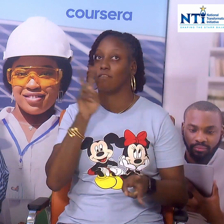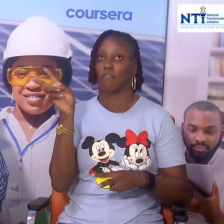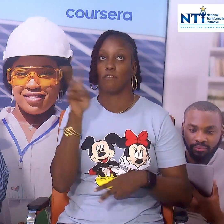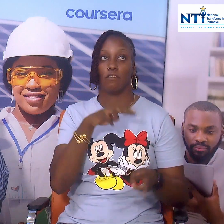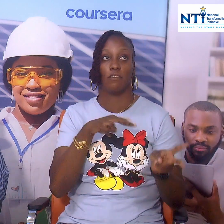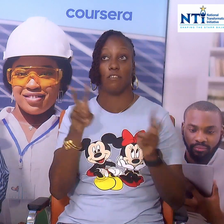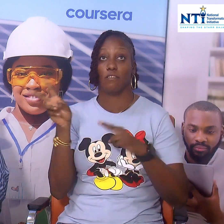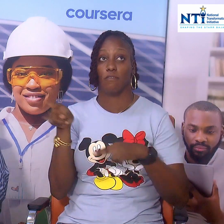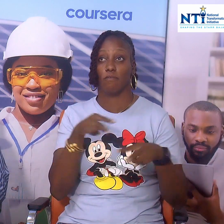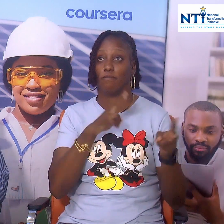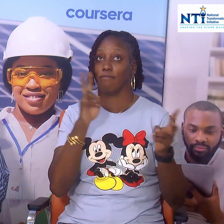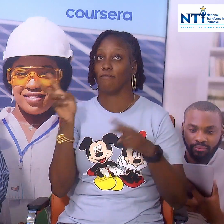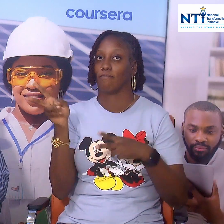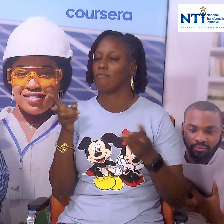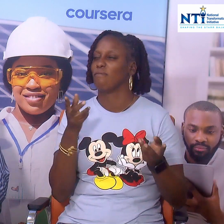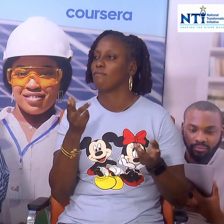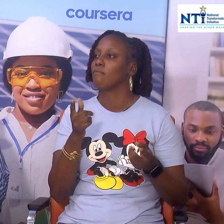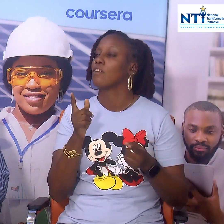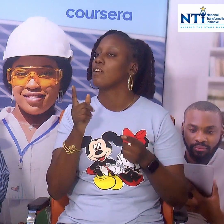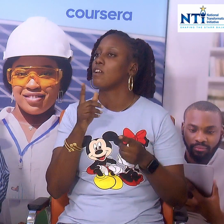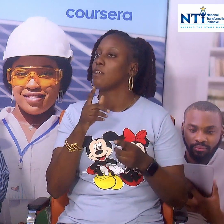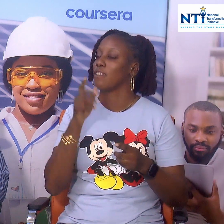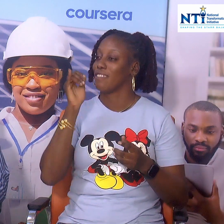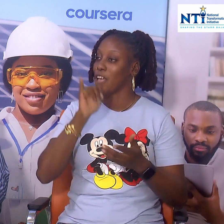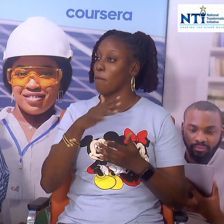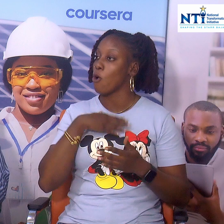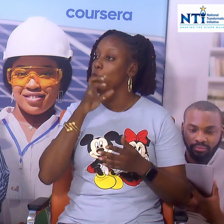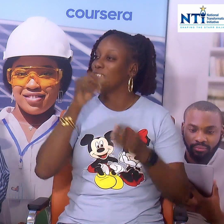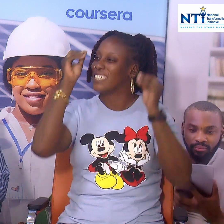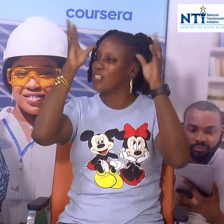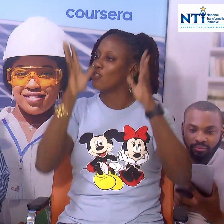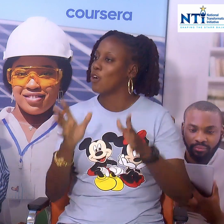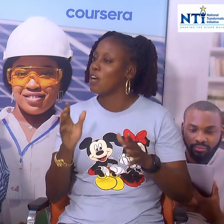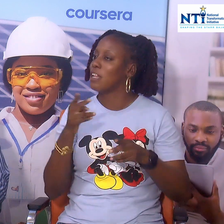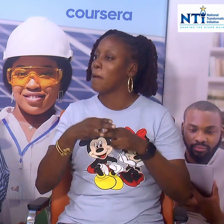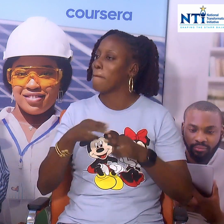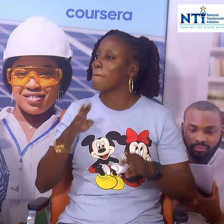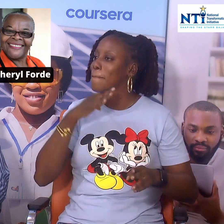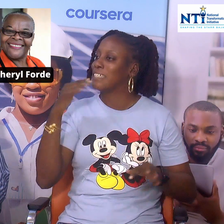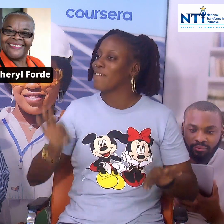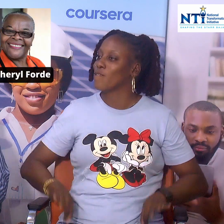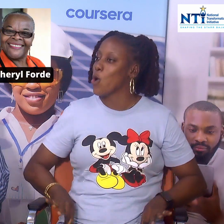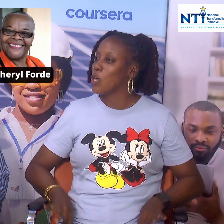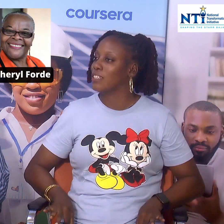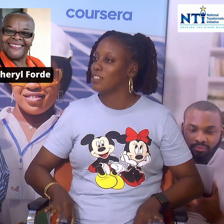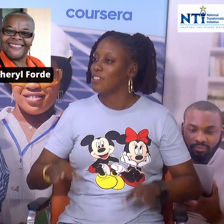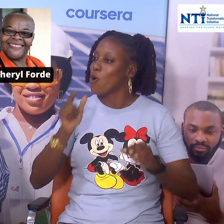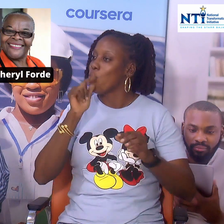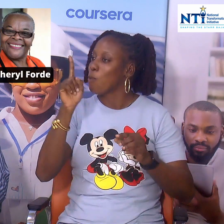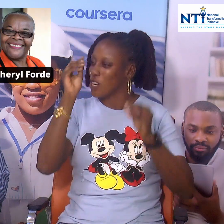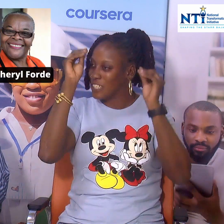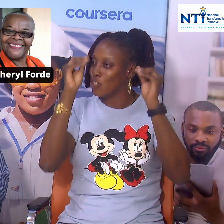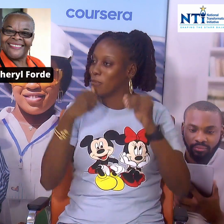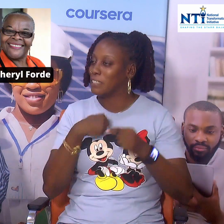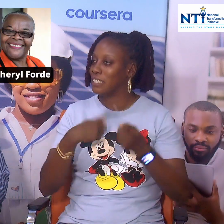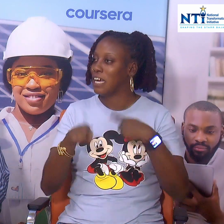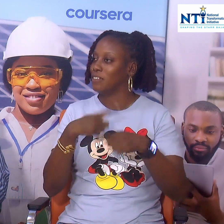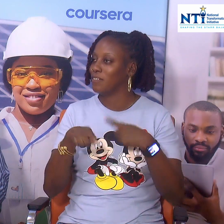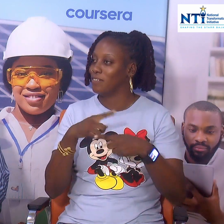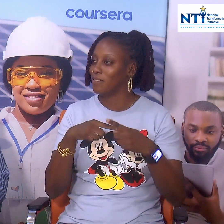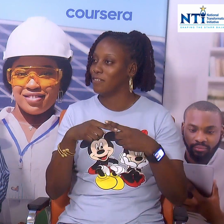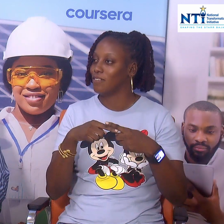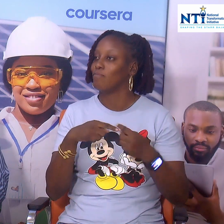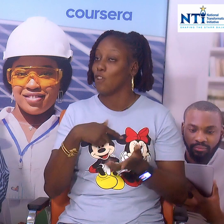I really didn't know any signs either. I just kept looking around, wondering what people were doing with their hands. And then I had a teacher called Miss Ford.